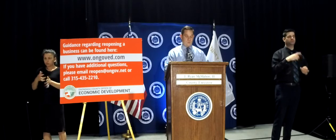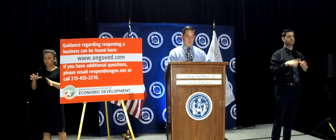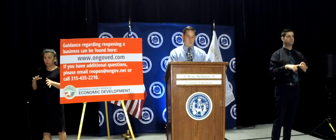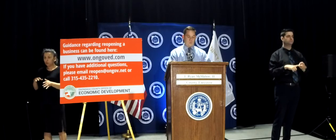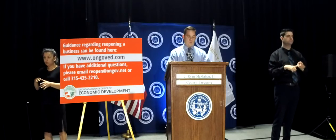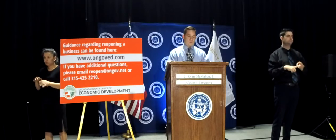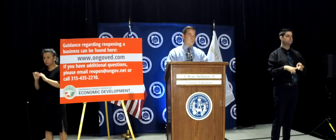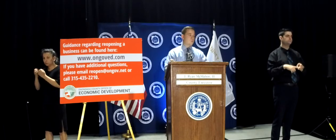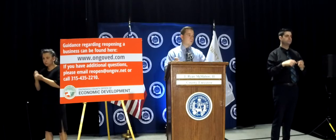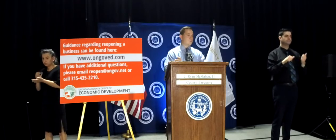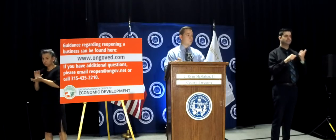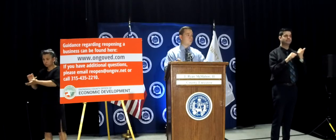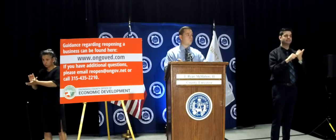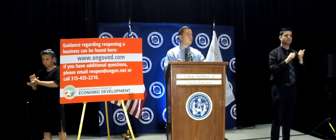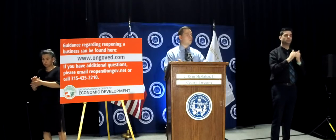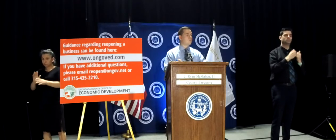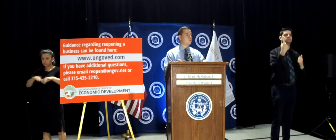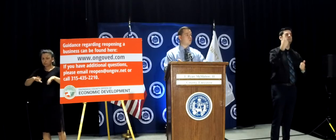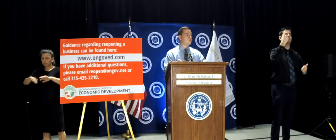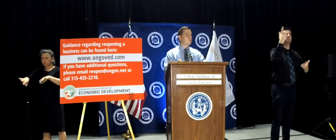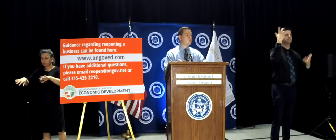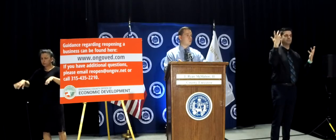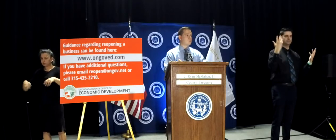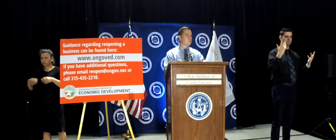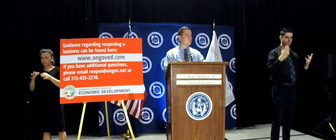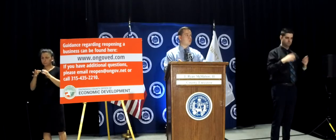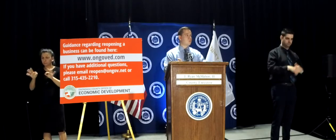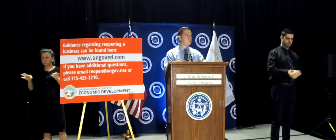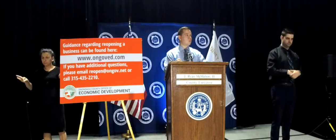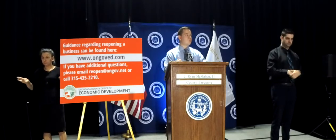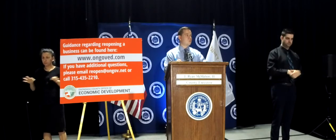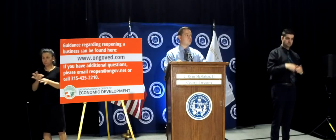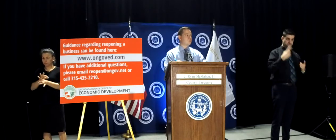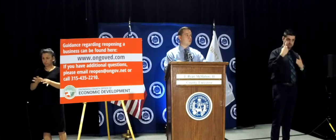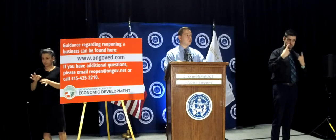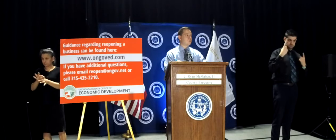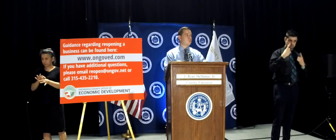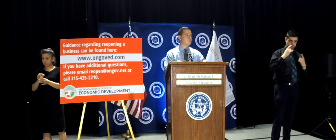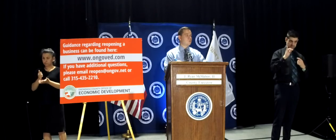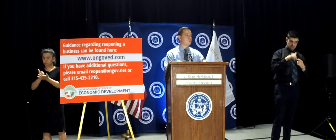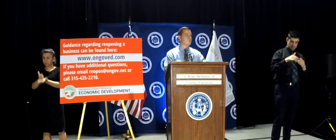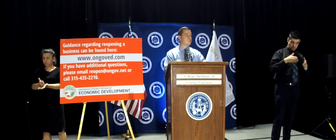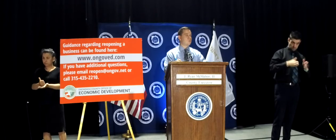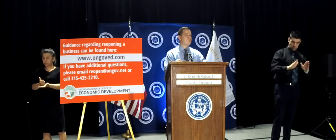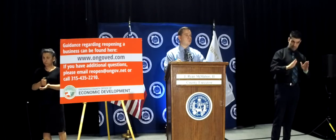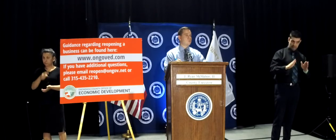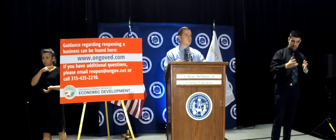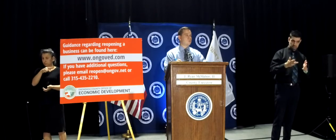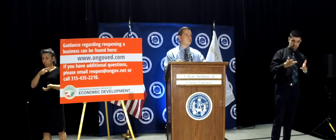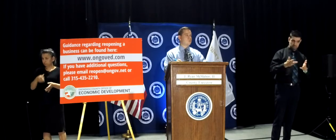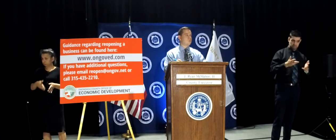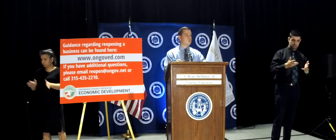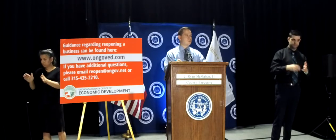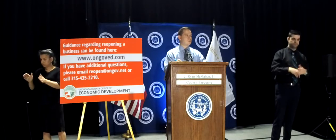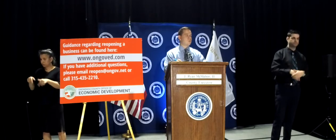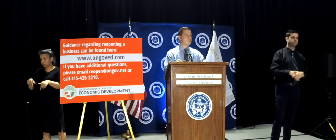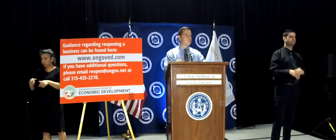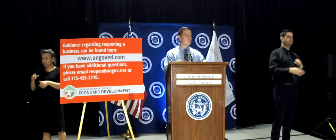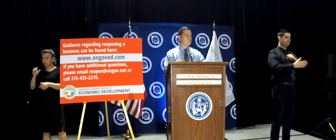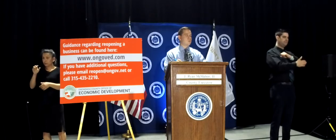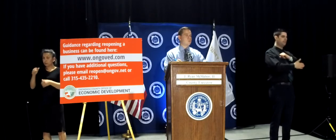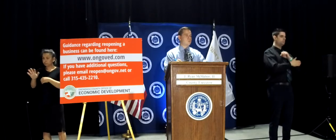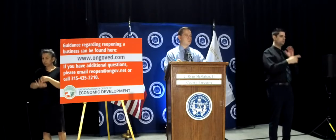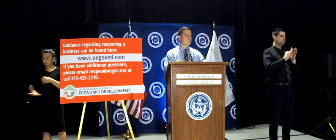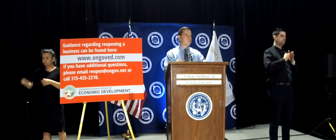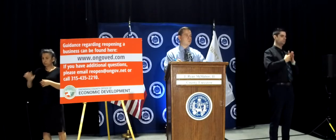with, dealing with things. So I just wonder if that might be a way that as the county can start to look